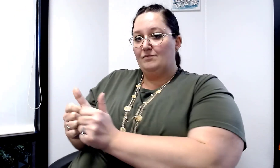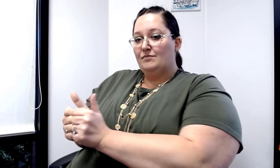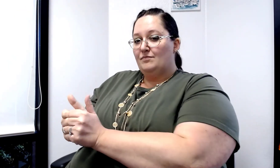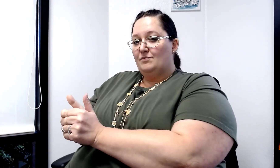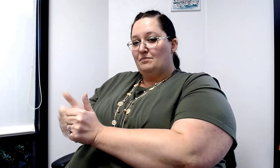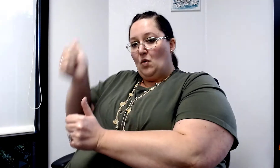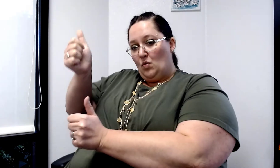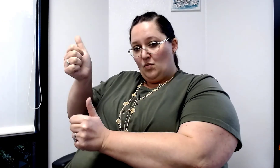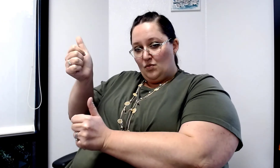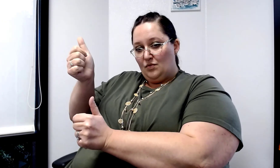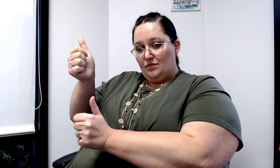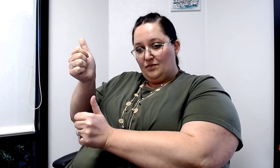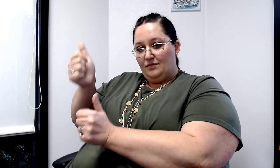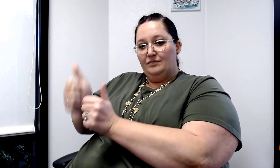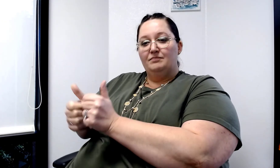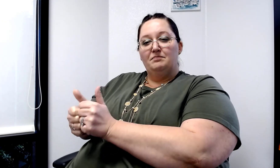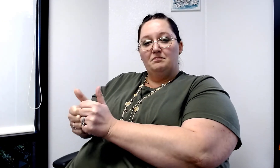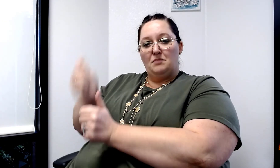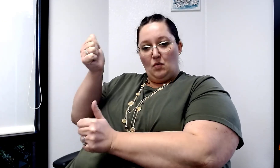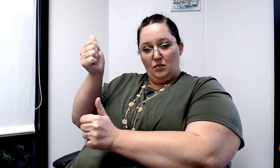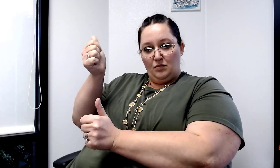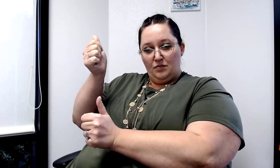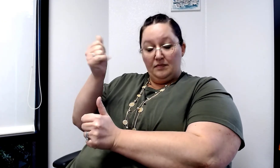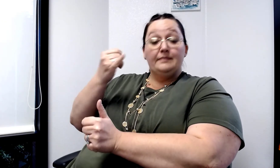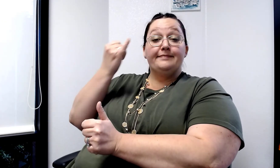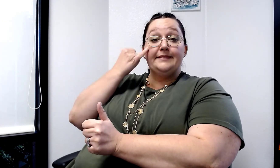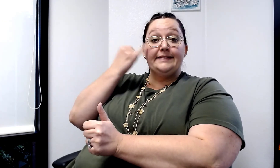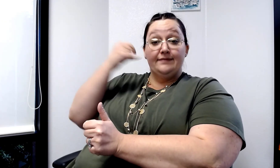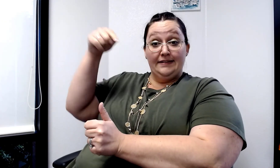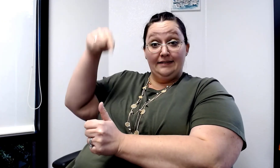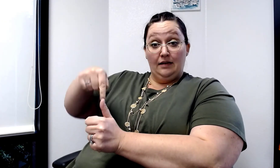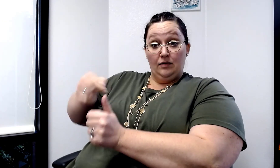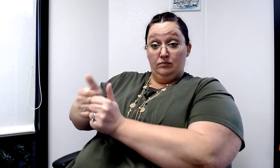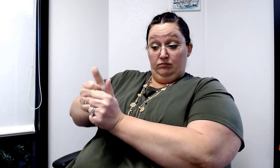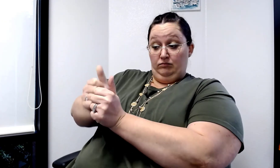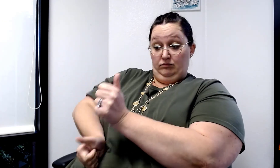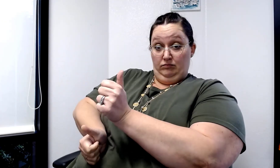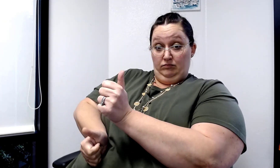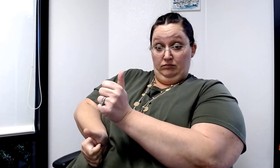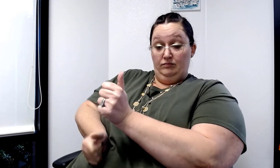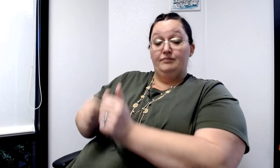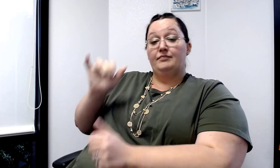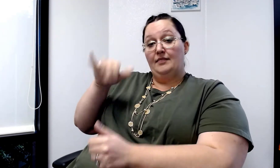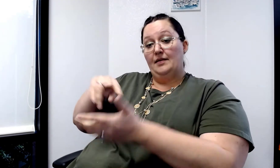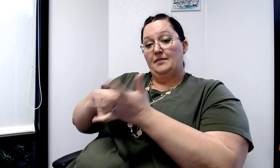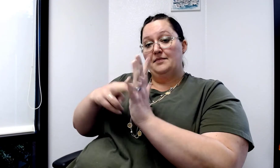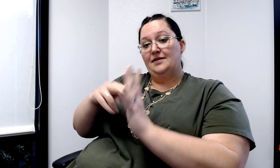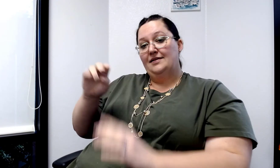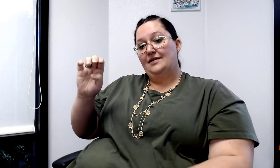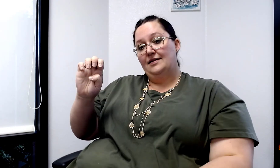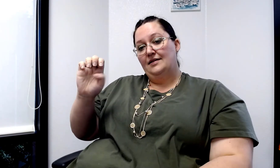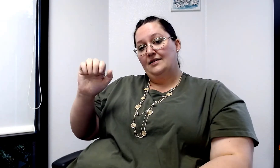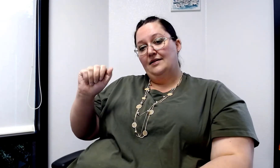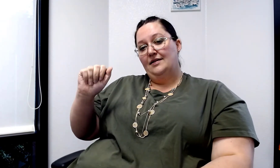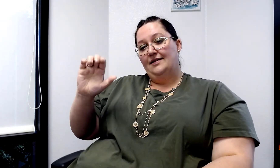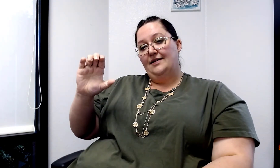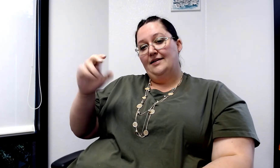Most goes upward. Most, 2 open A's. If you go downwards, though, that's the sign each or